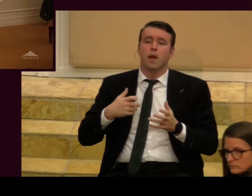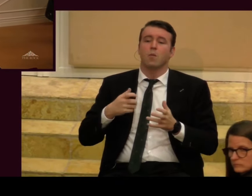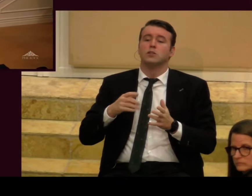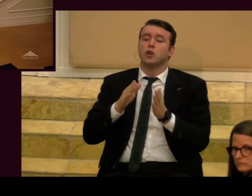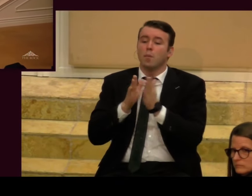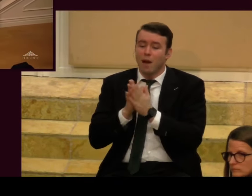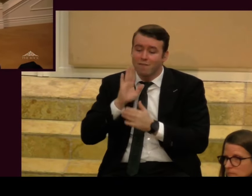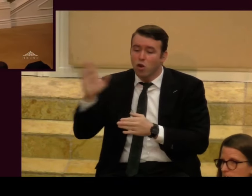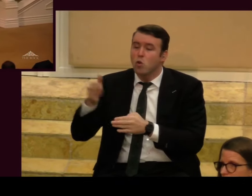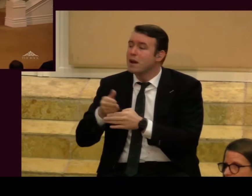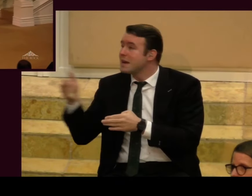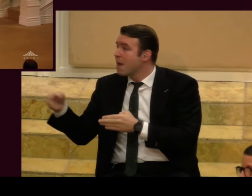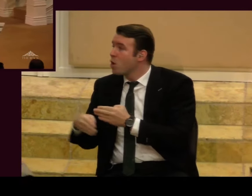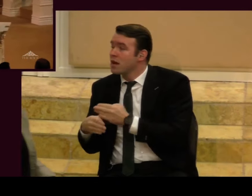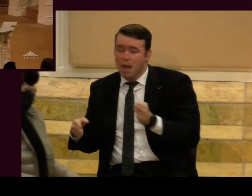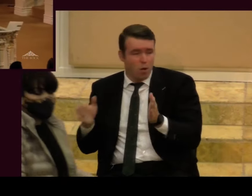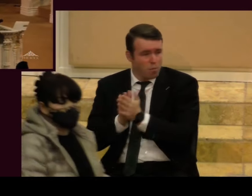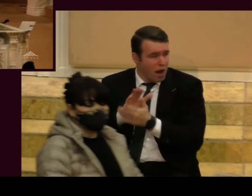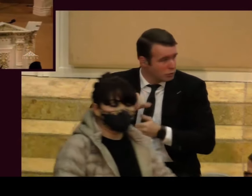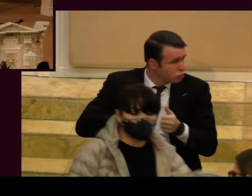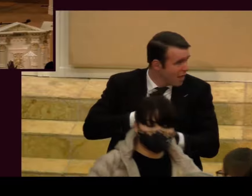I want you to pray for your neighbor.